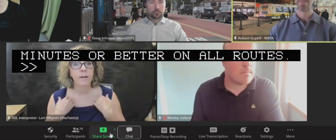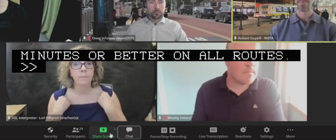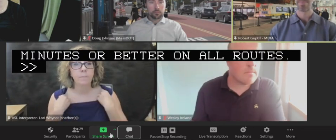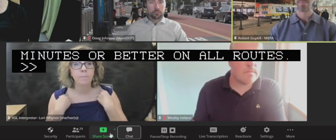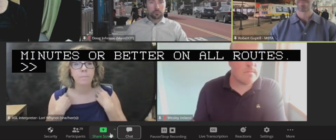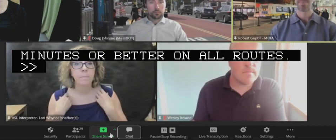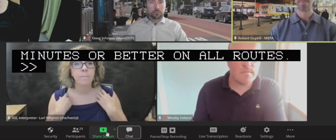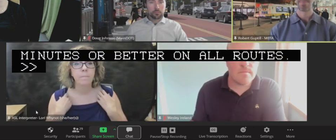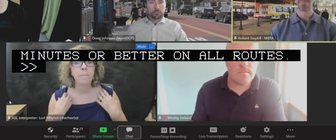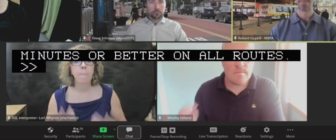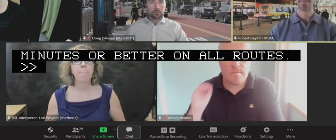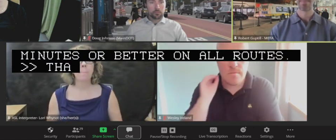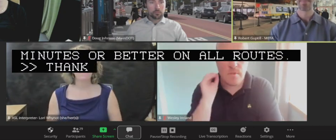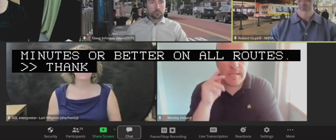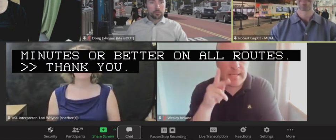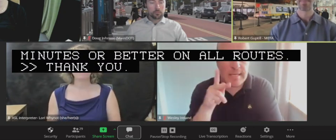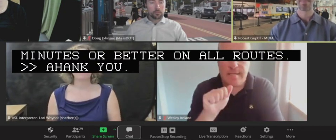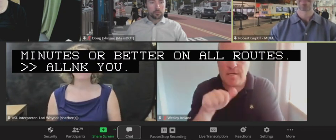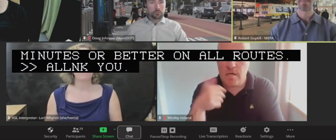All right.